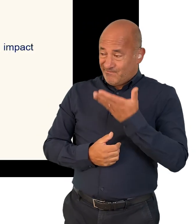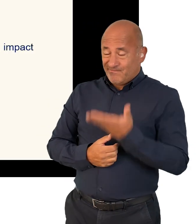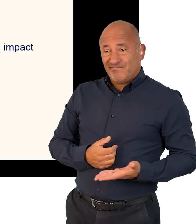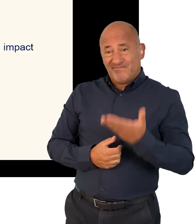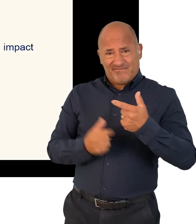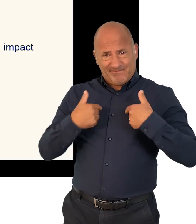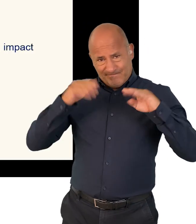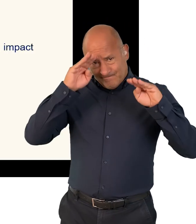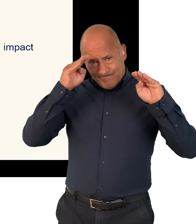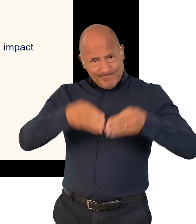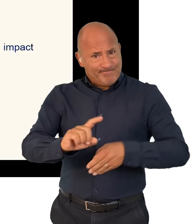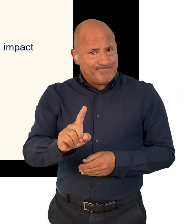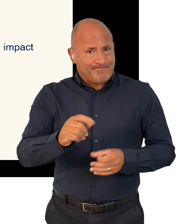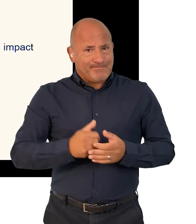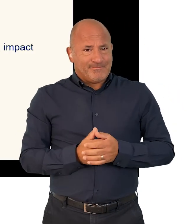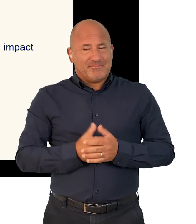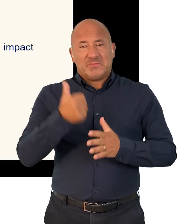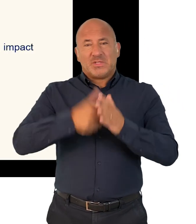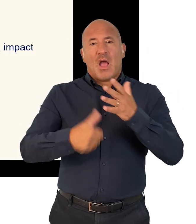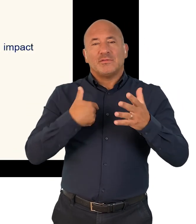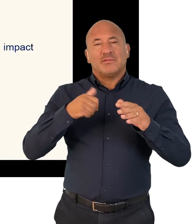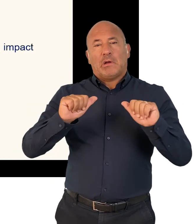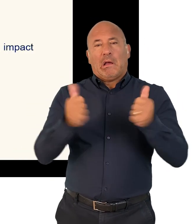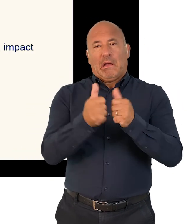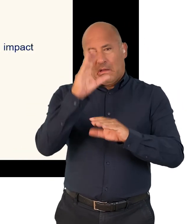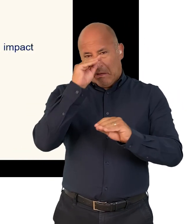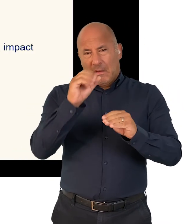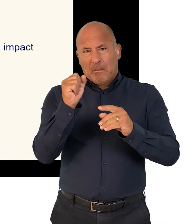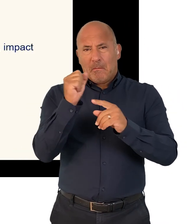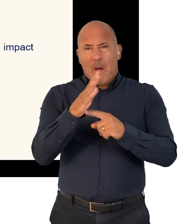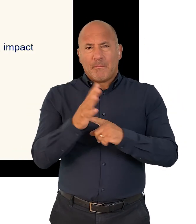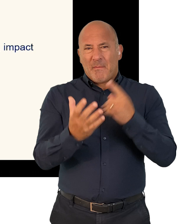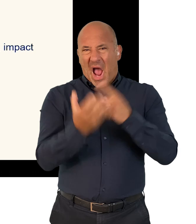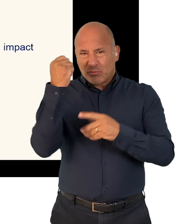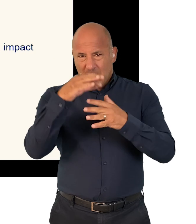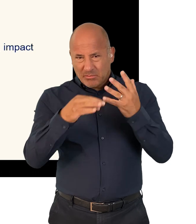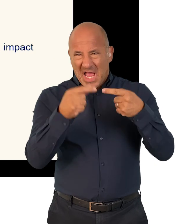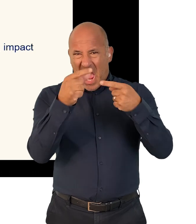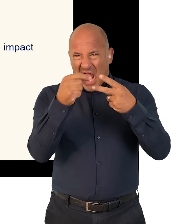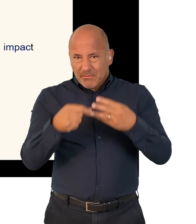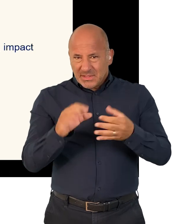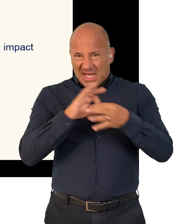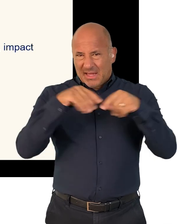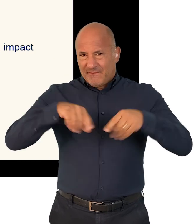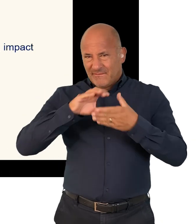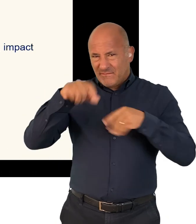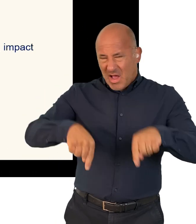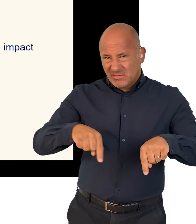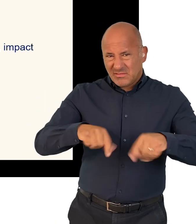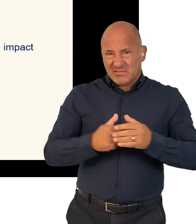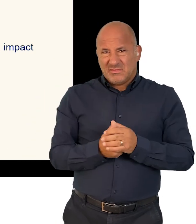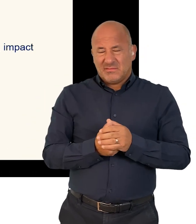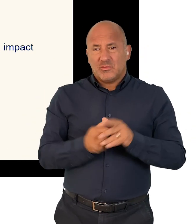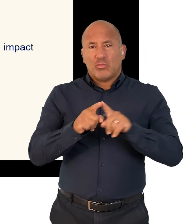This is what we'll be covering today. So we'll start with a brief reminder of the key outcomes and elements of the